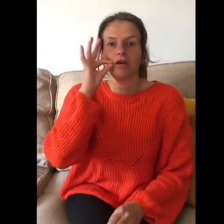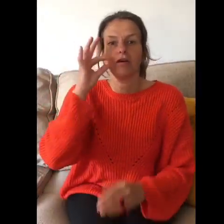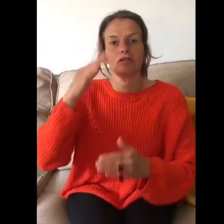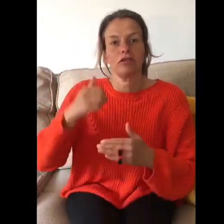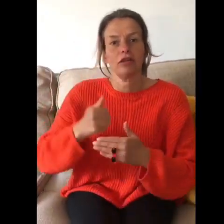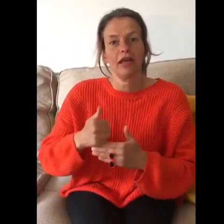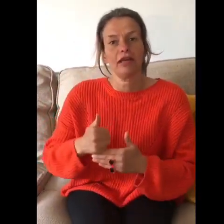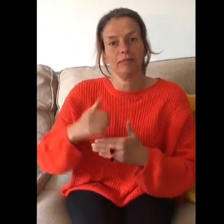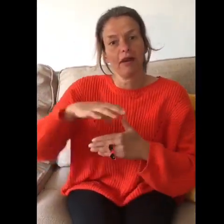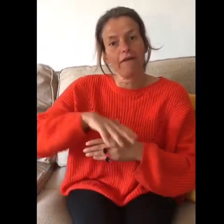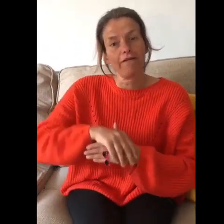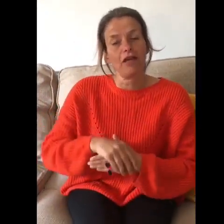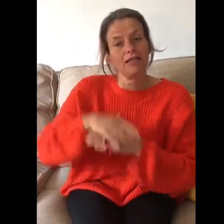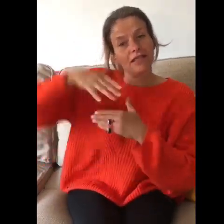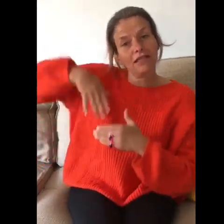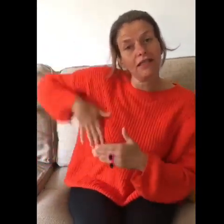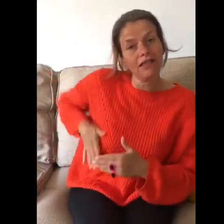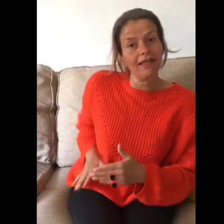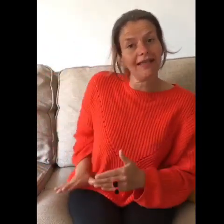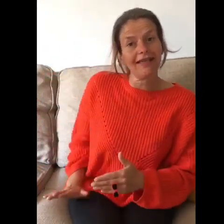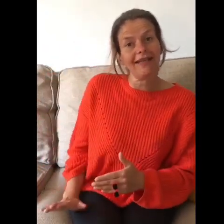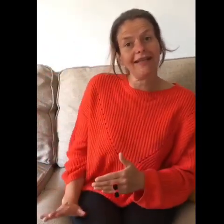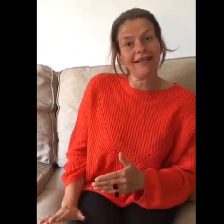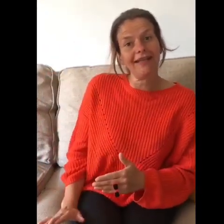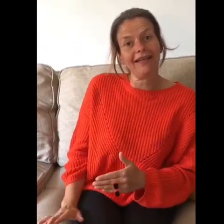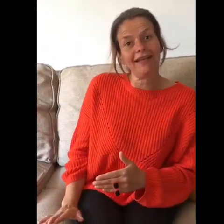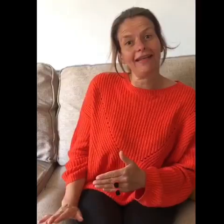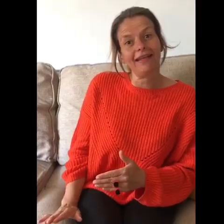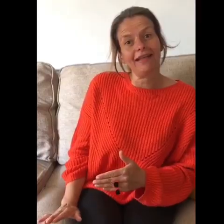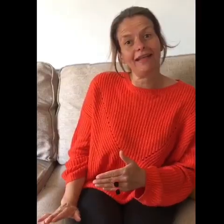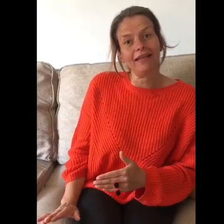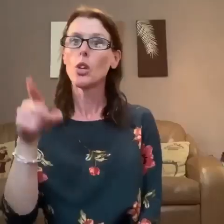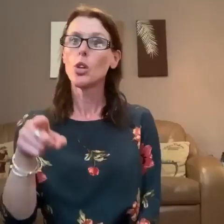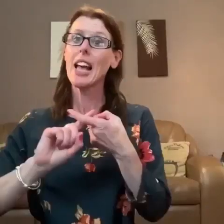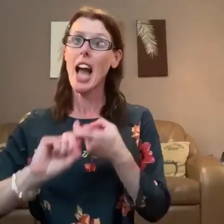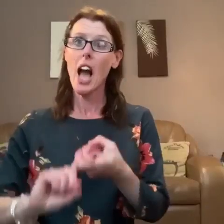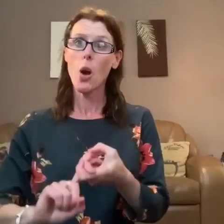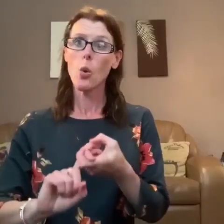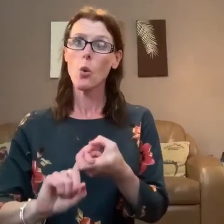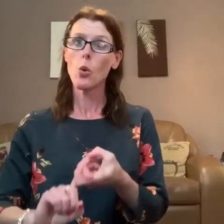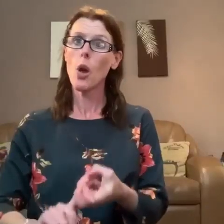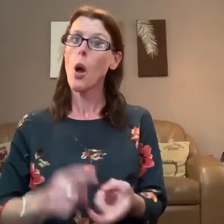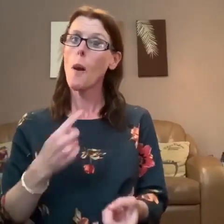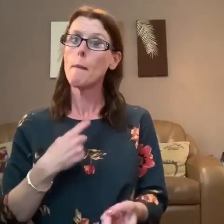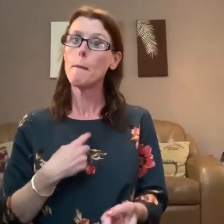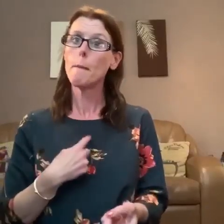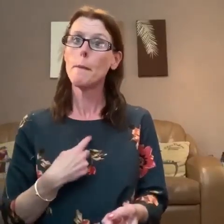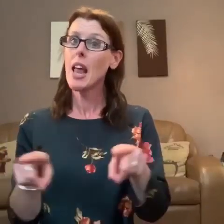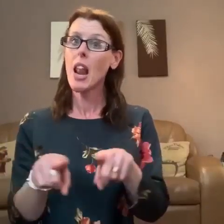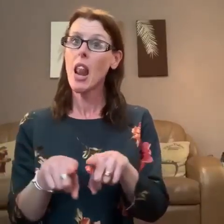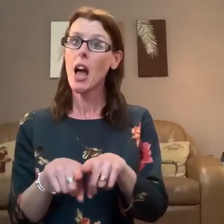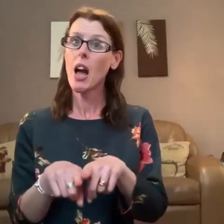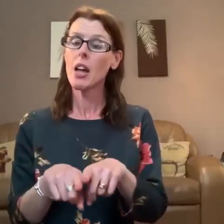called to help our friends in need. You can count on me